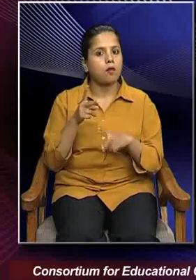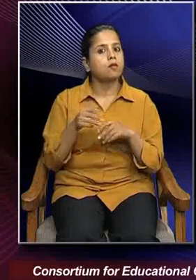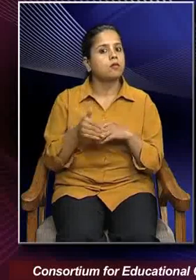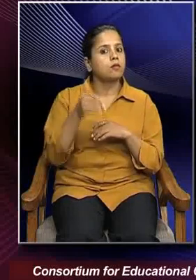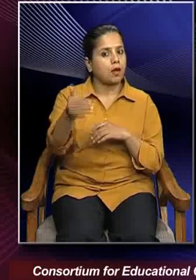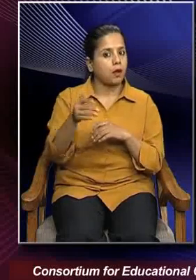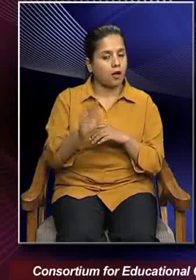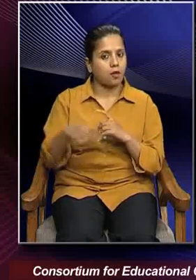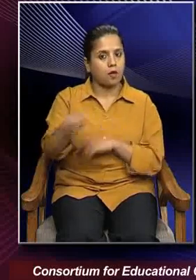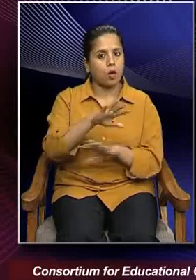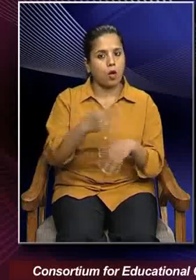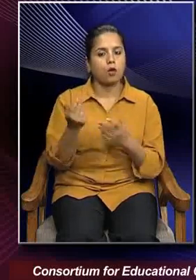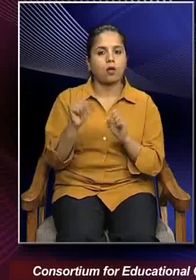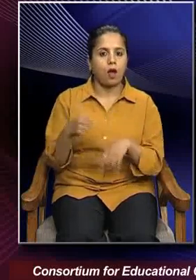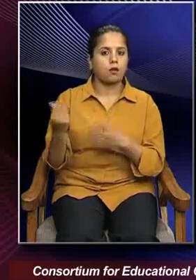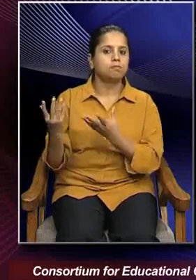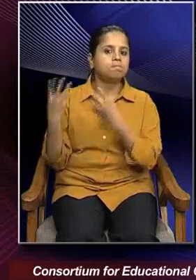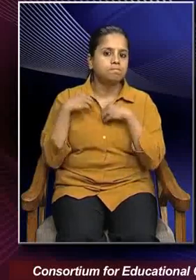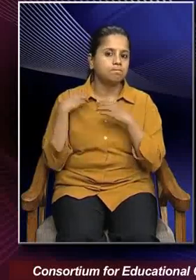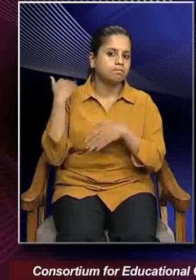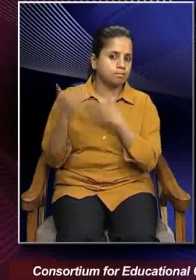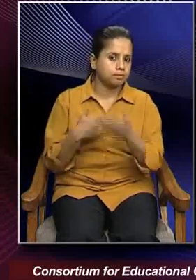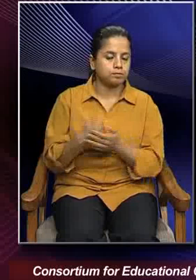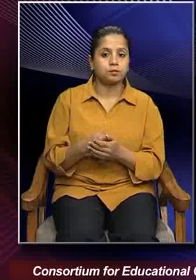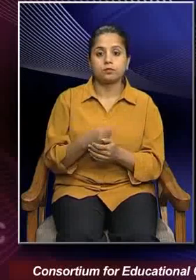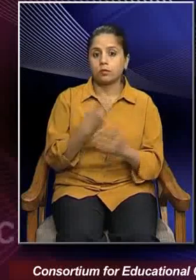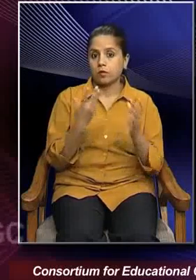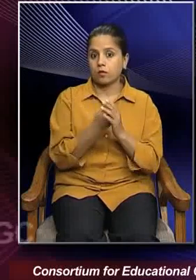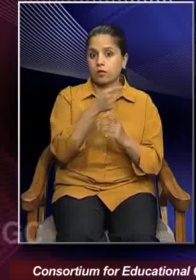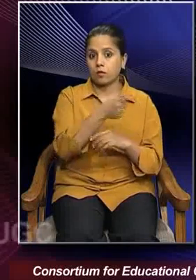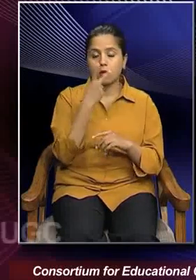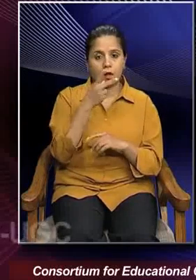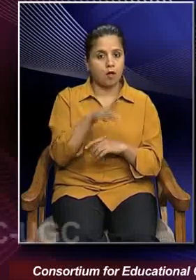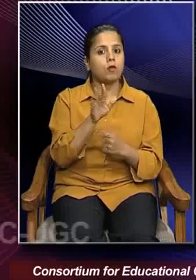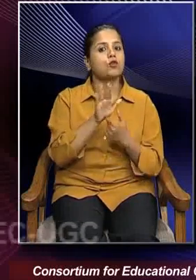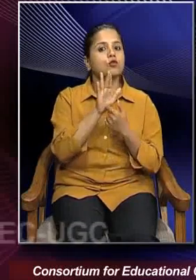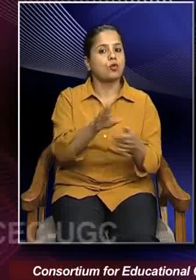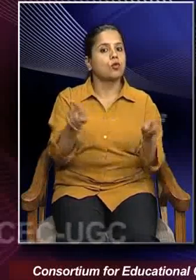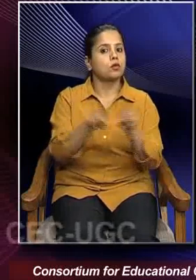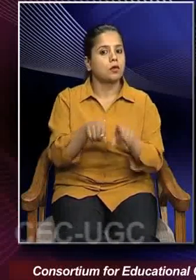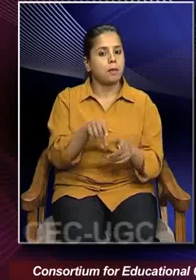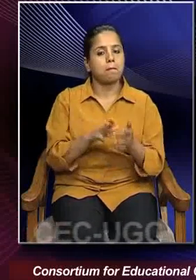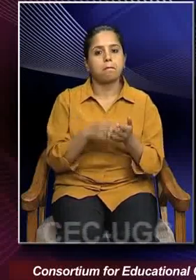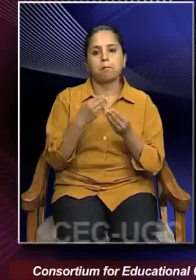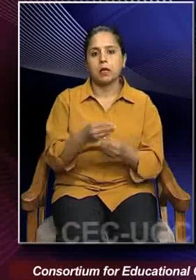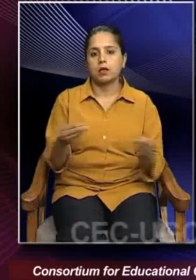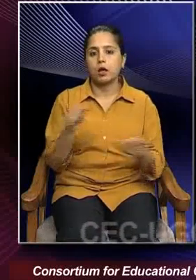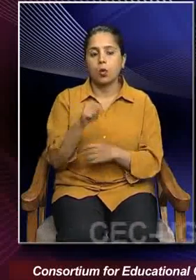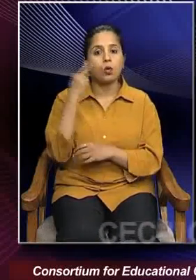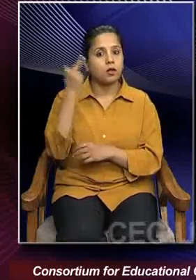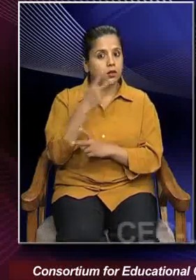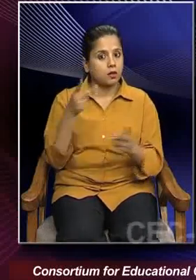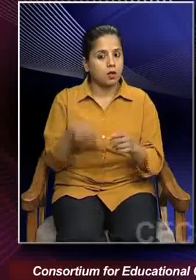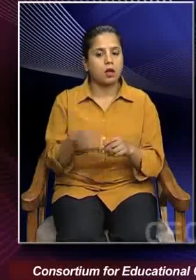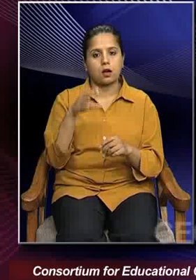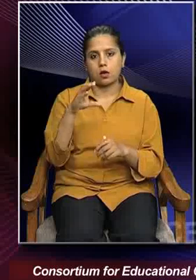they inhere. Along with that, it is also considered as the material cause of